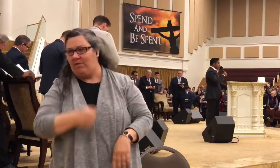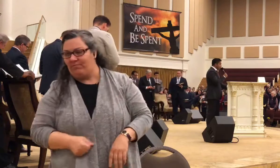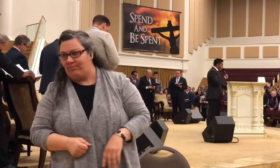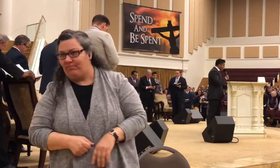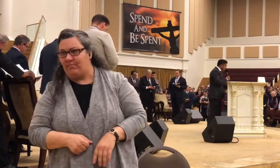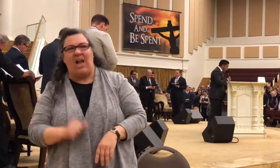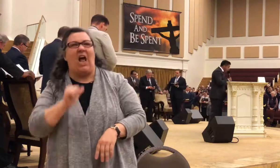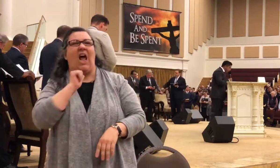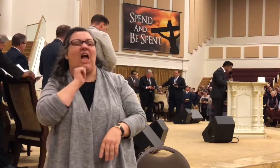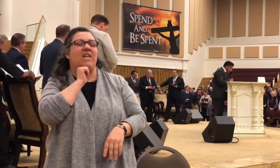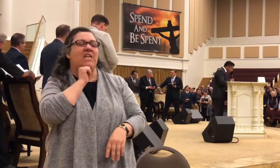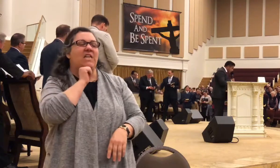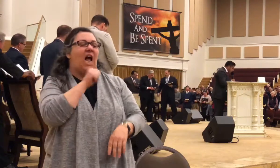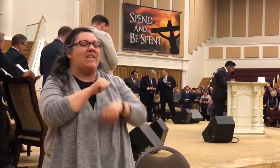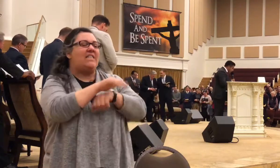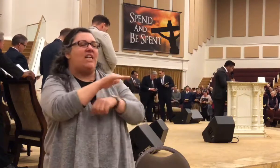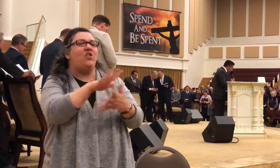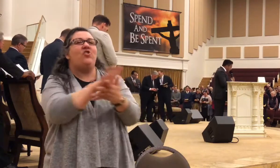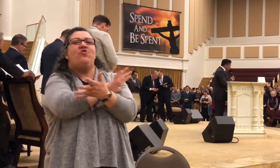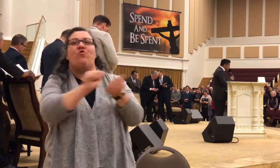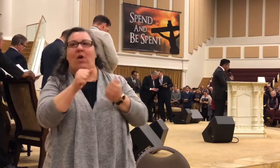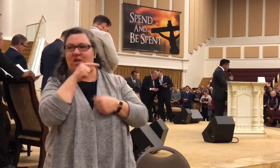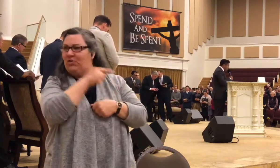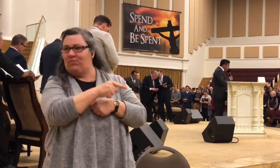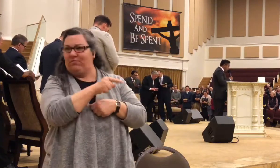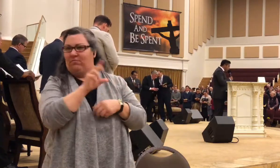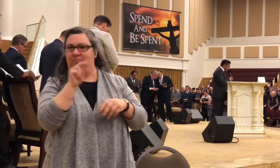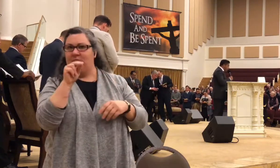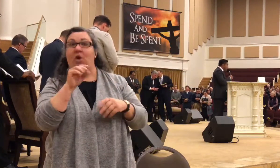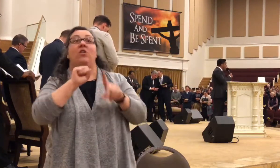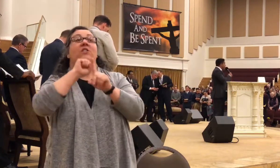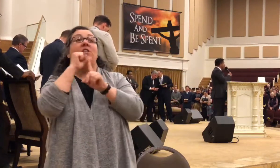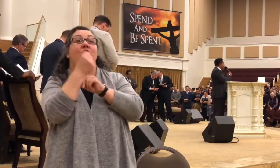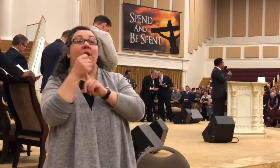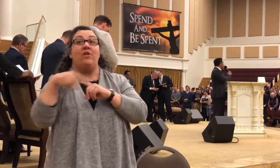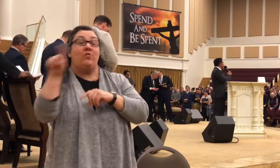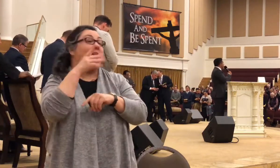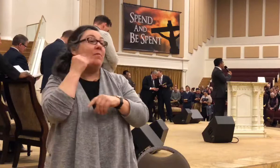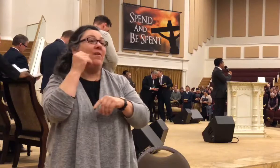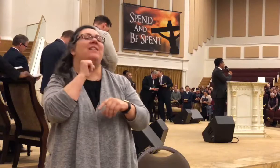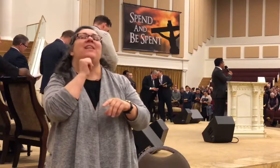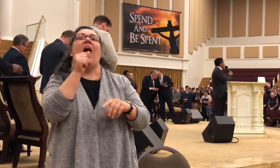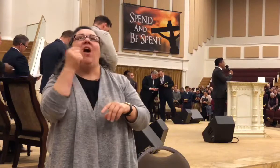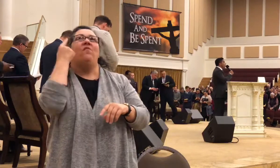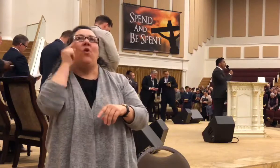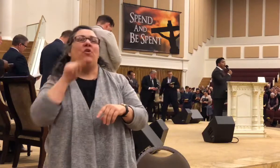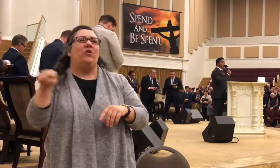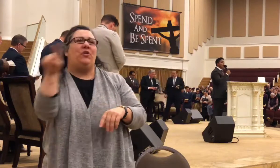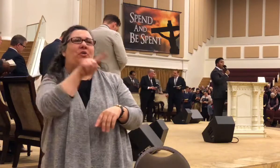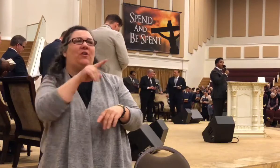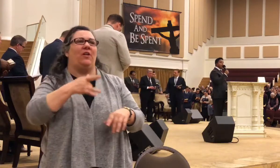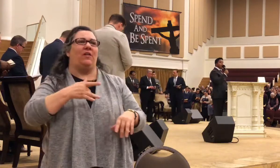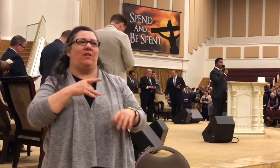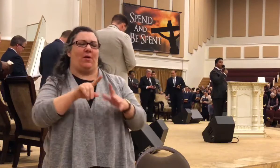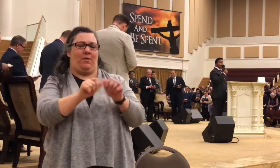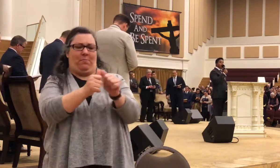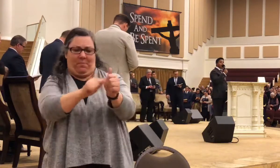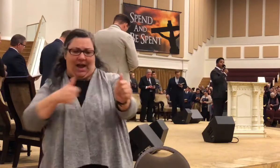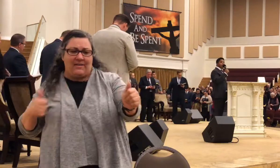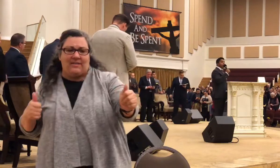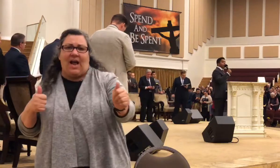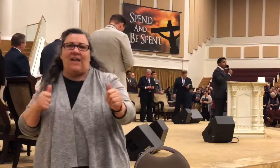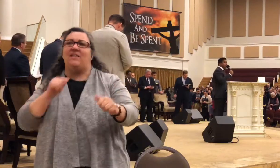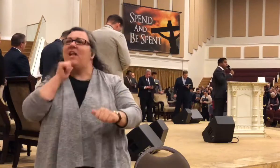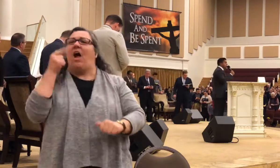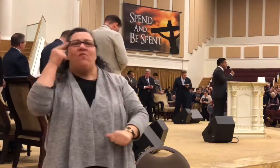not to destroy you. This is situation you're going through is not for you to walk away from God. It's not for you to